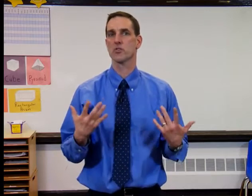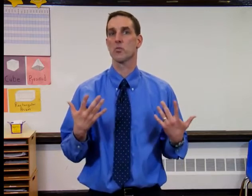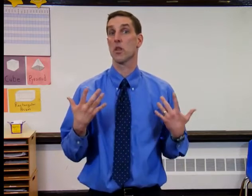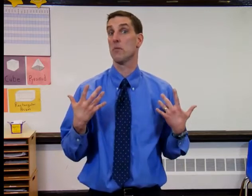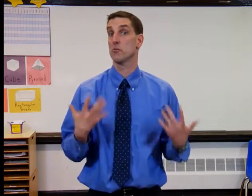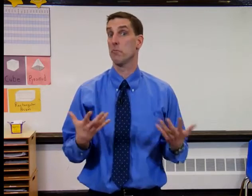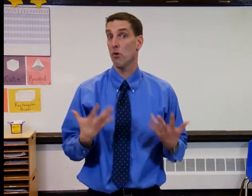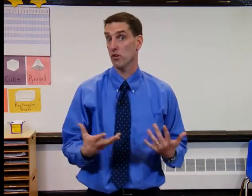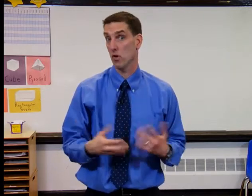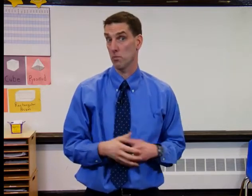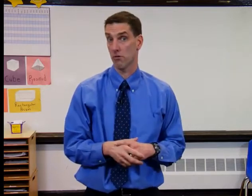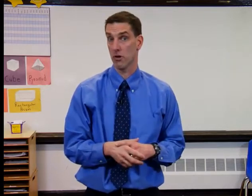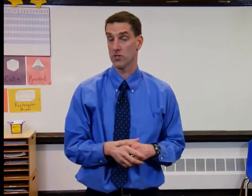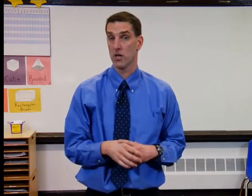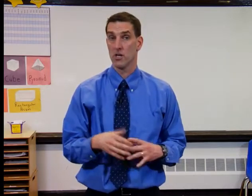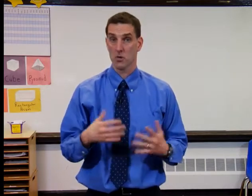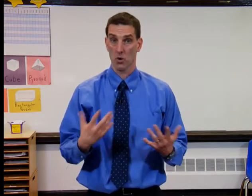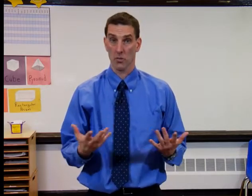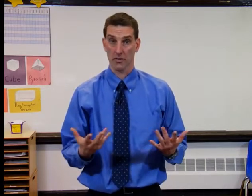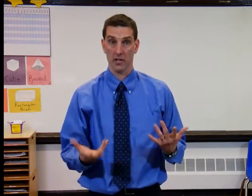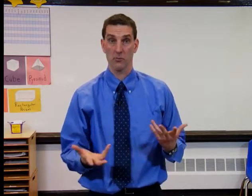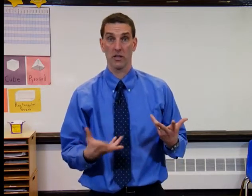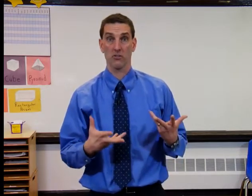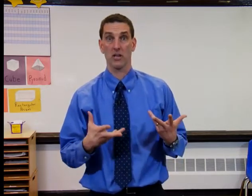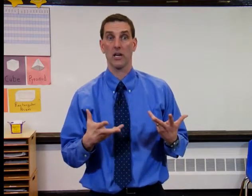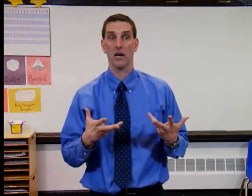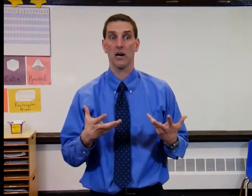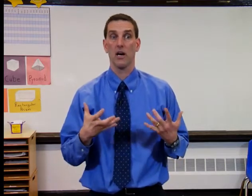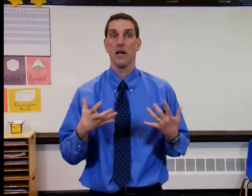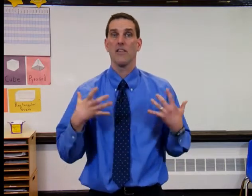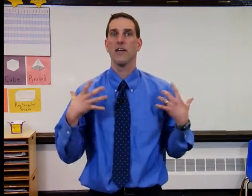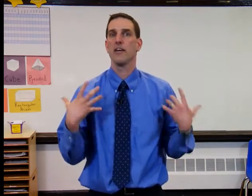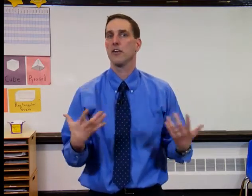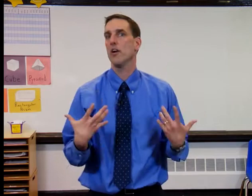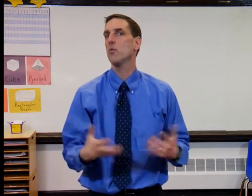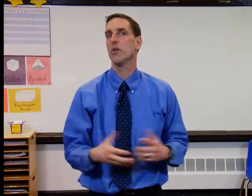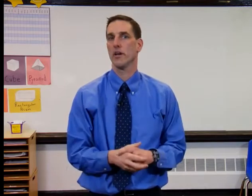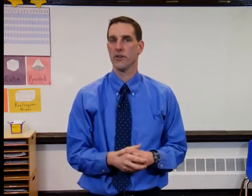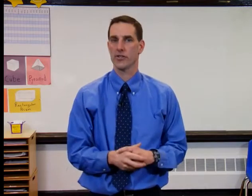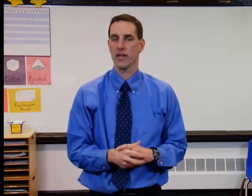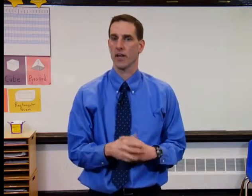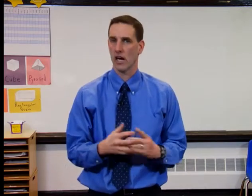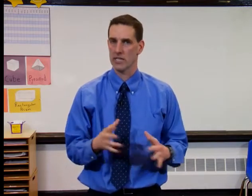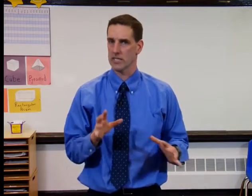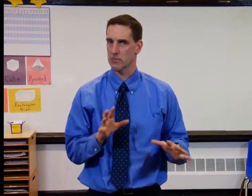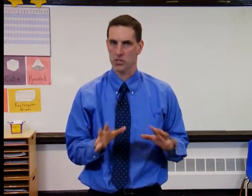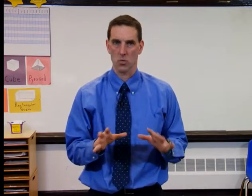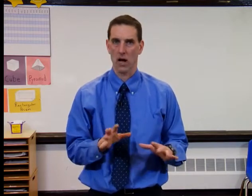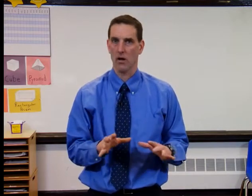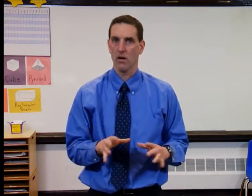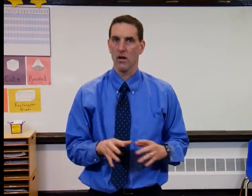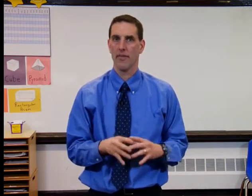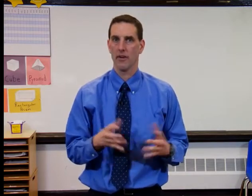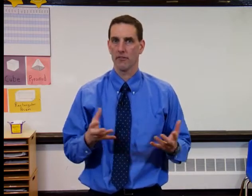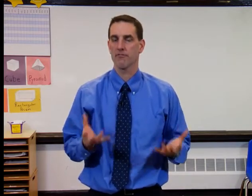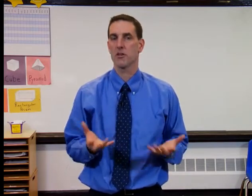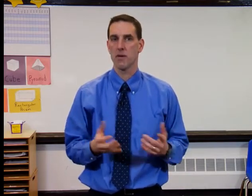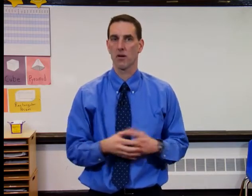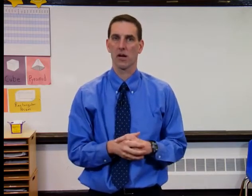one of the most important group of words to work with kids, because they don't really understand the concepts as well, and there are fundamental